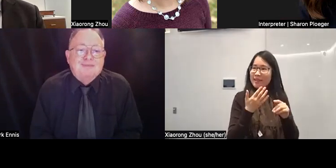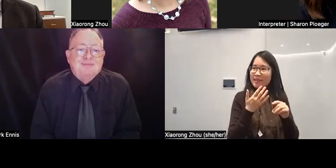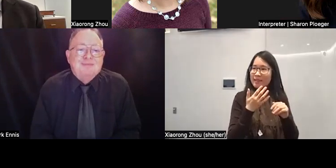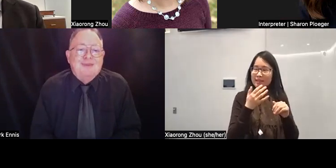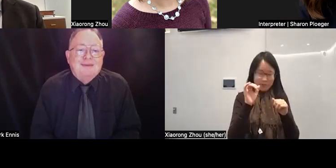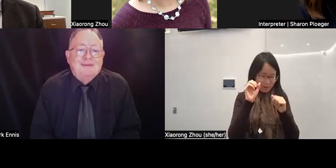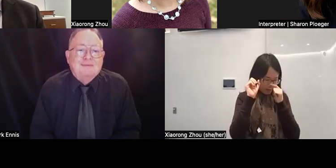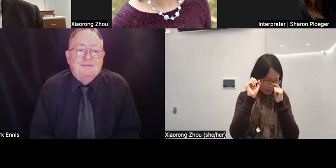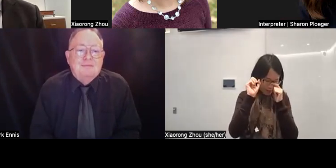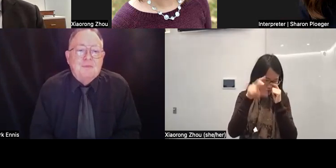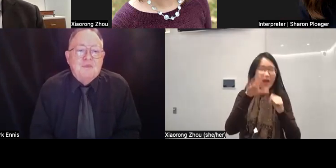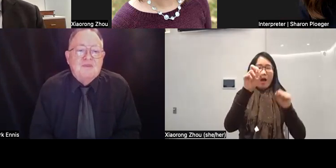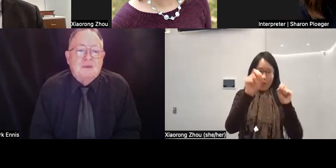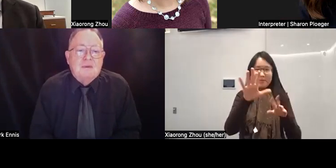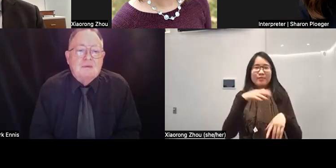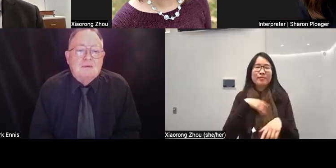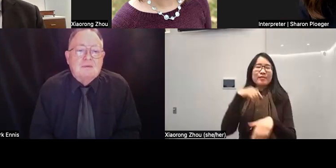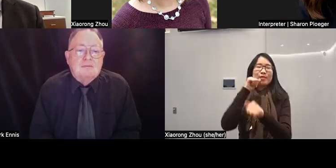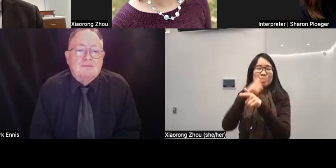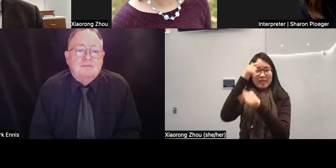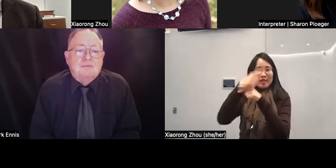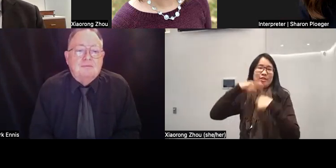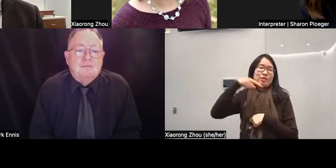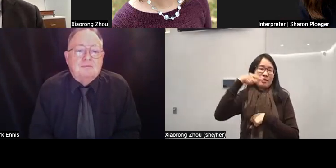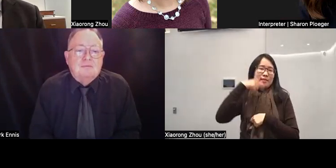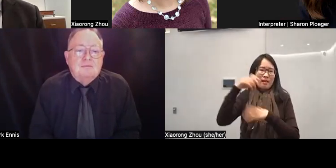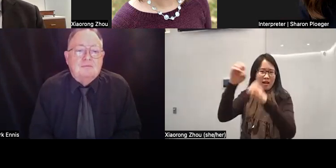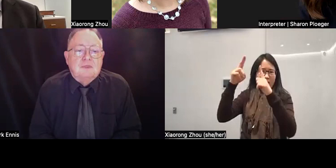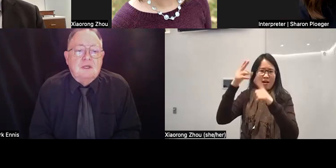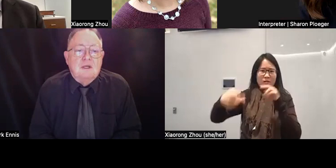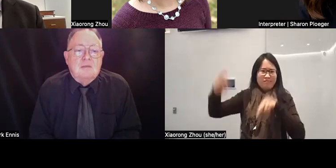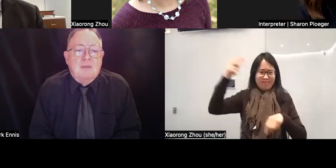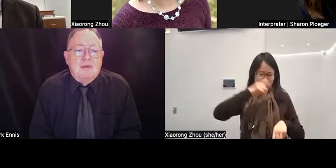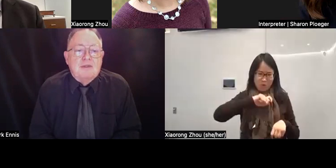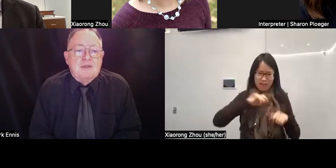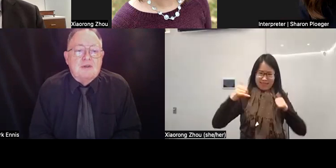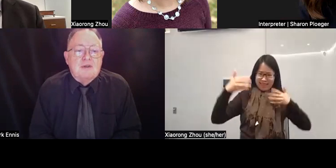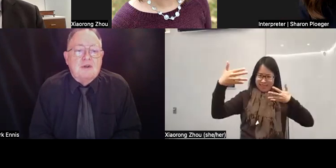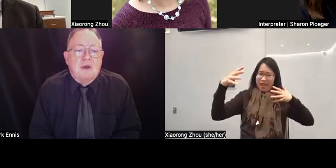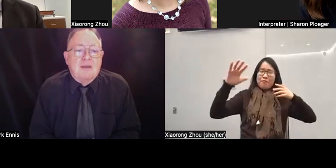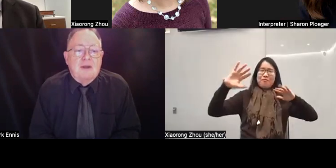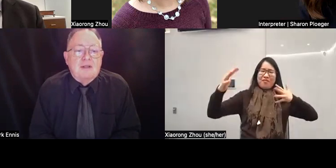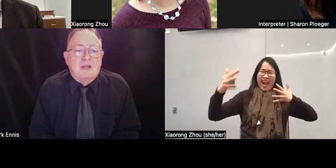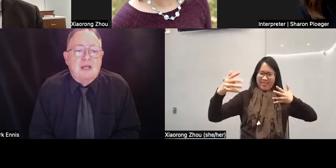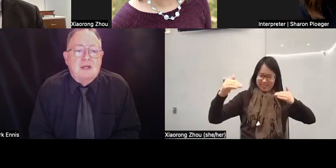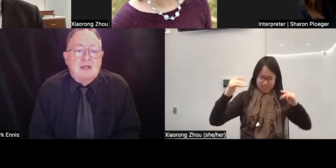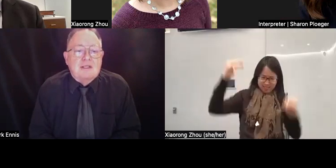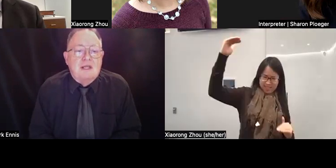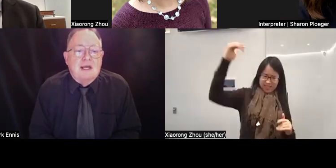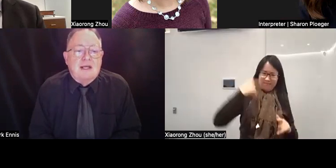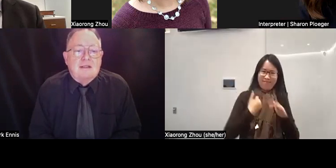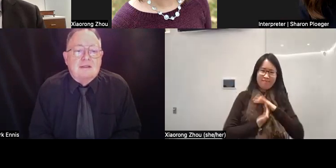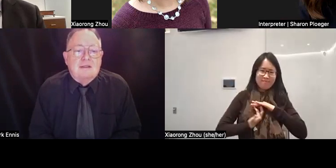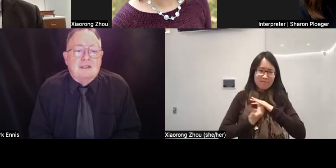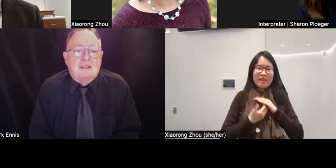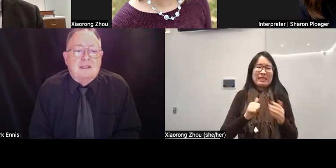Well, my brothers and sisters, you know, had a better education. I could see